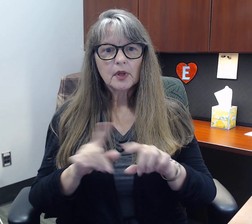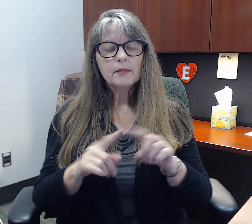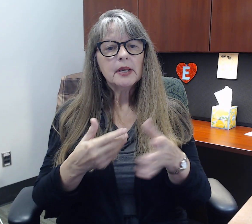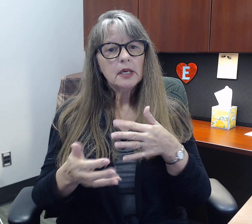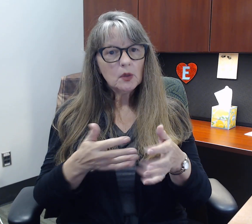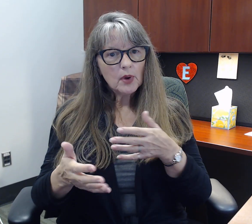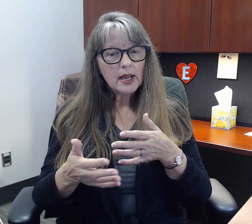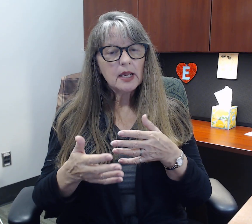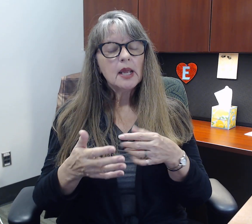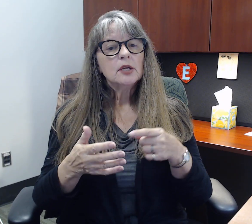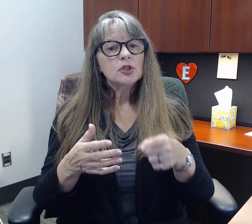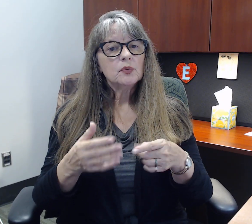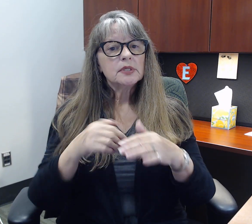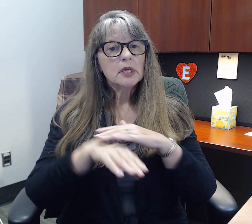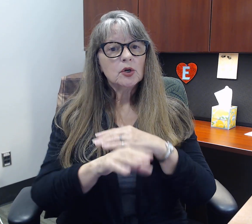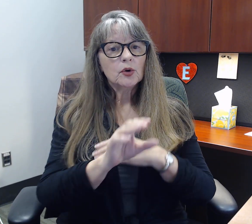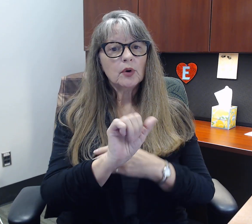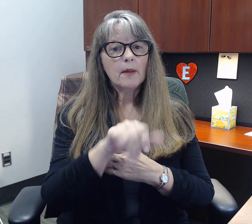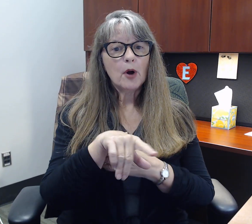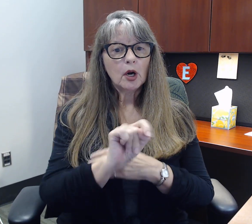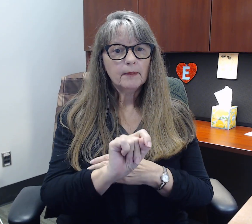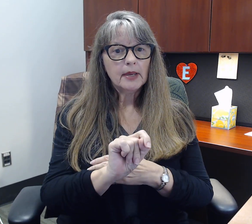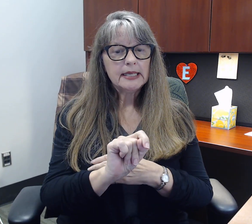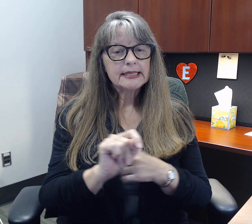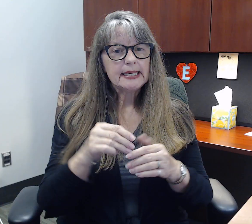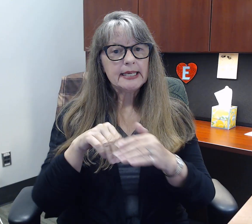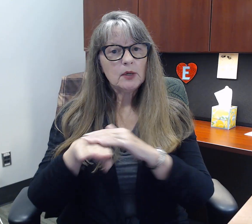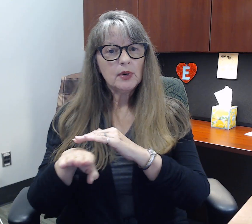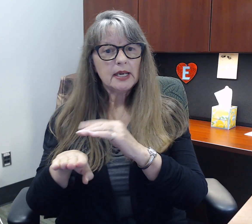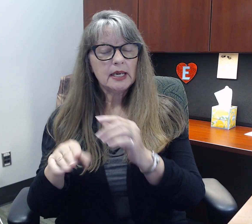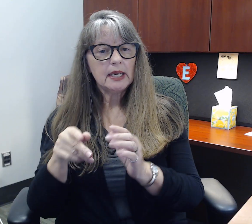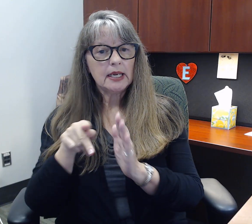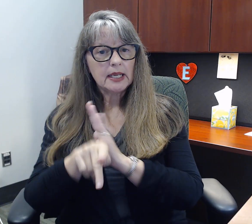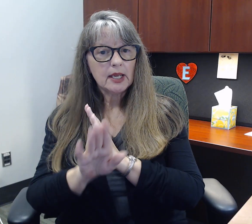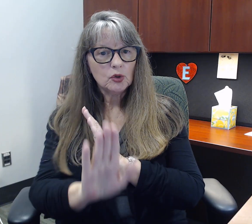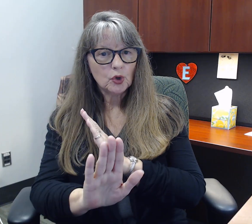But anyway, she was in her apartment, and he went in and killed her.